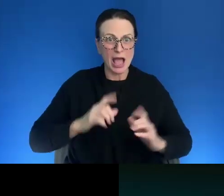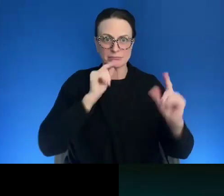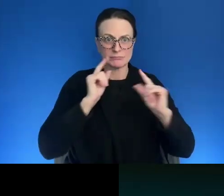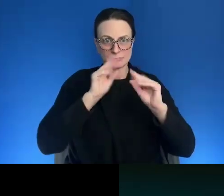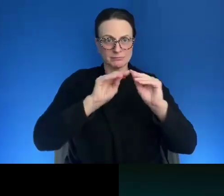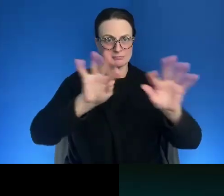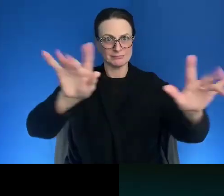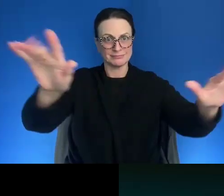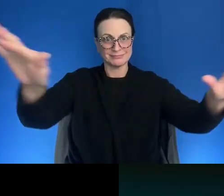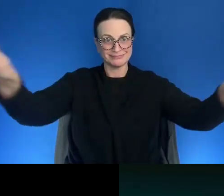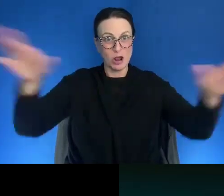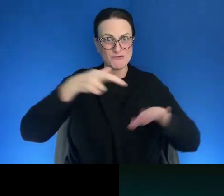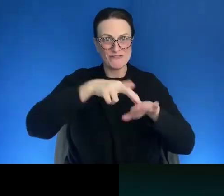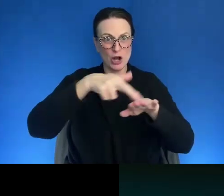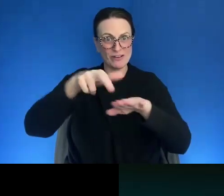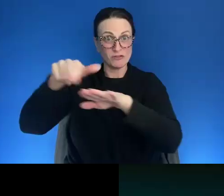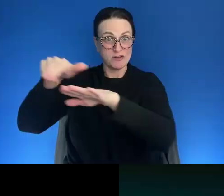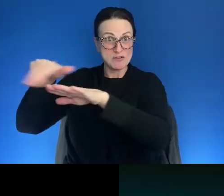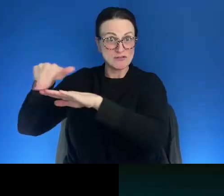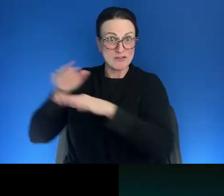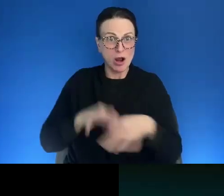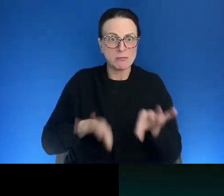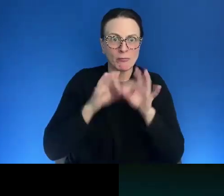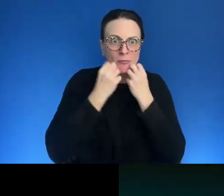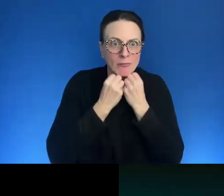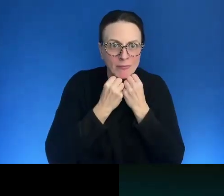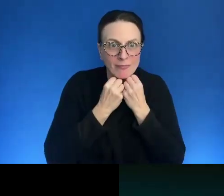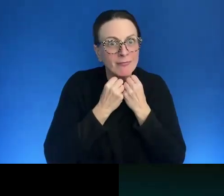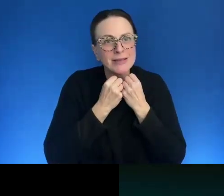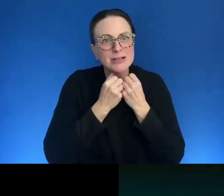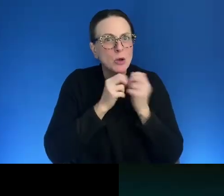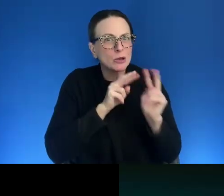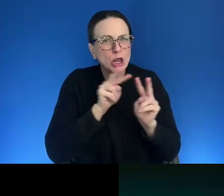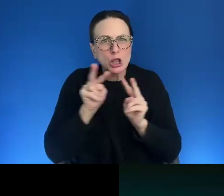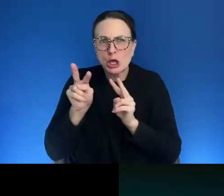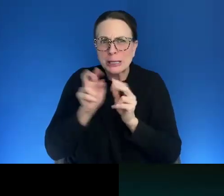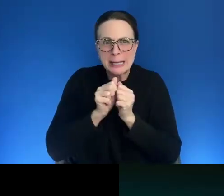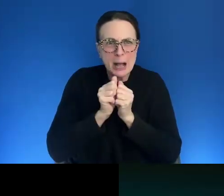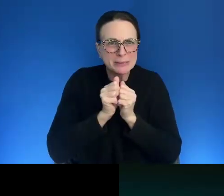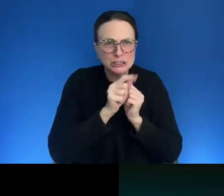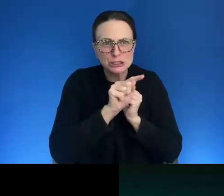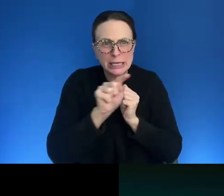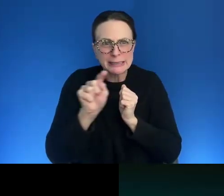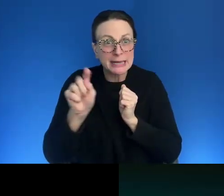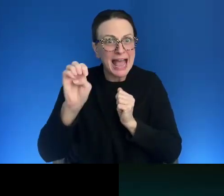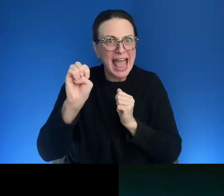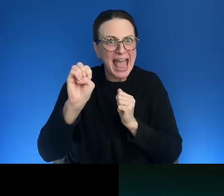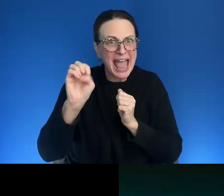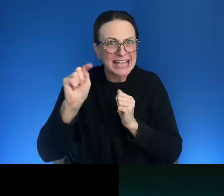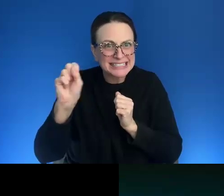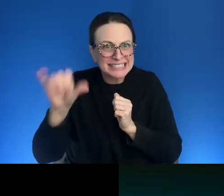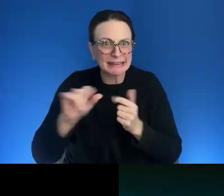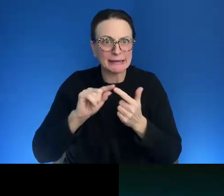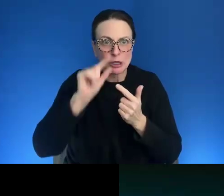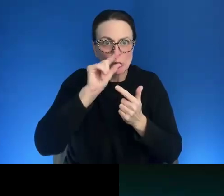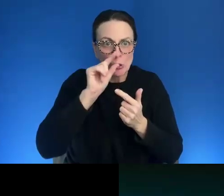referrals. Those are so valuable. So when you're looking at your competition, go in there on Etsy or Google, read